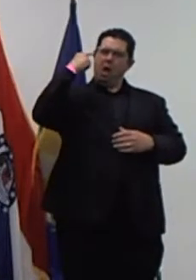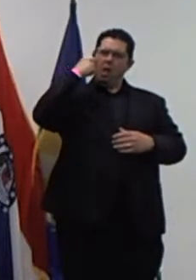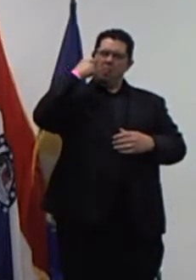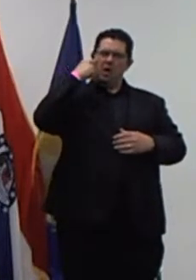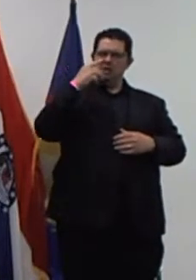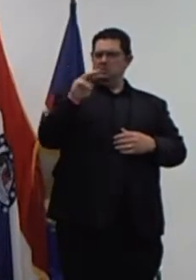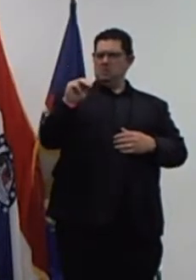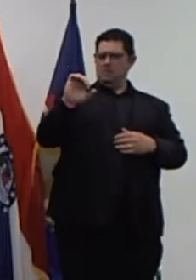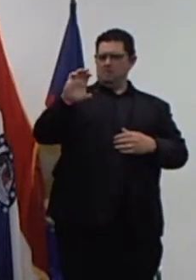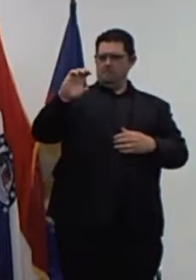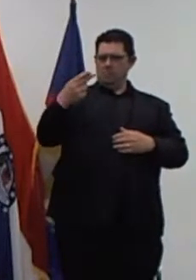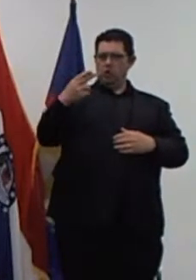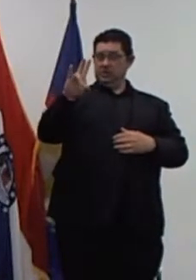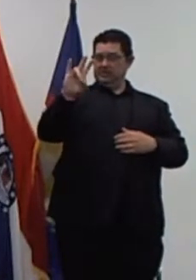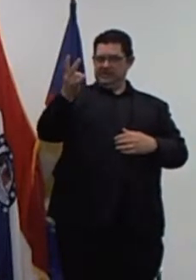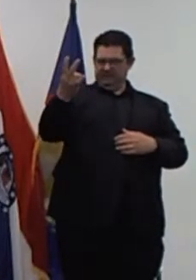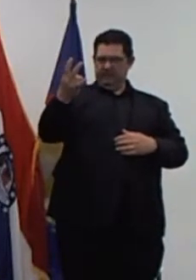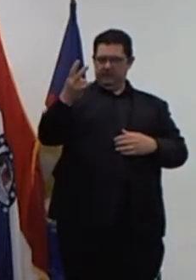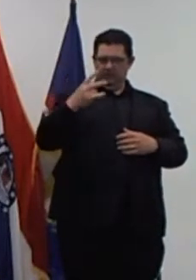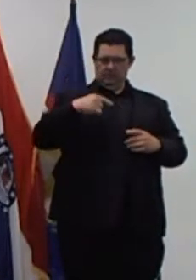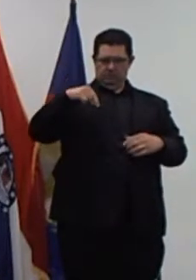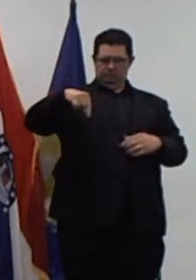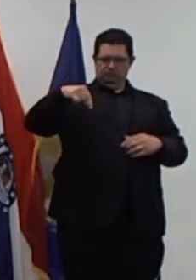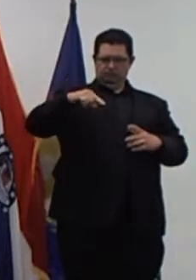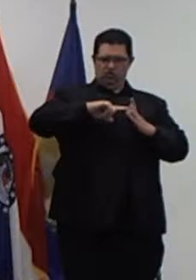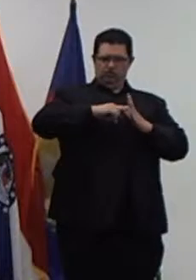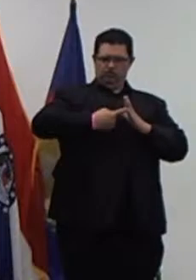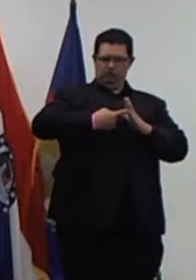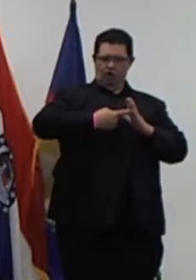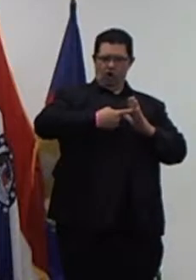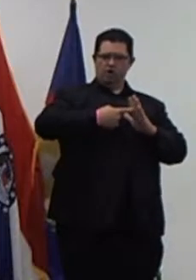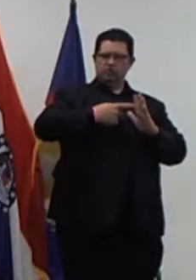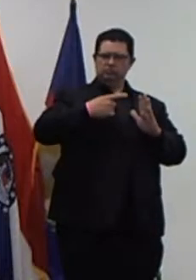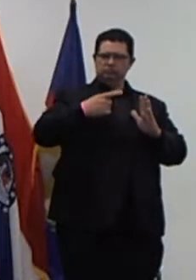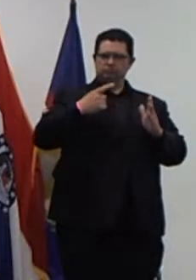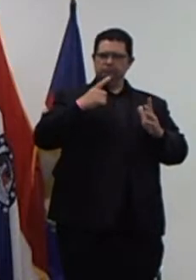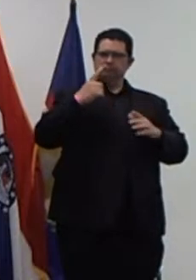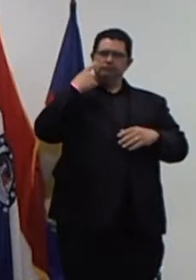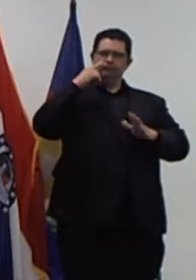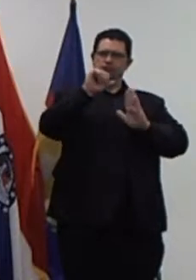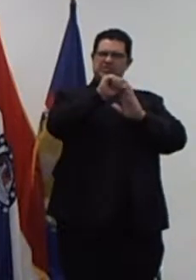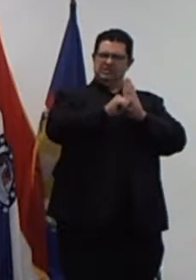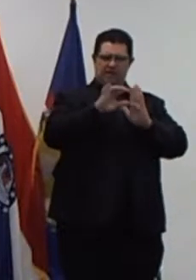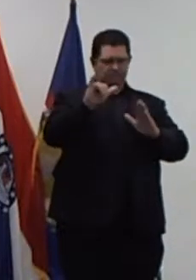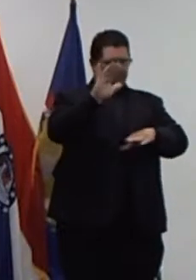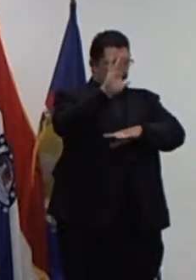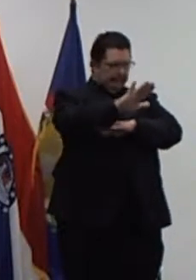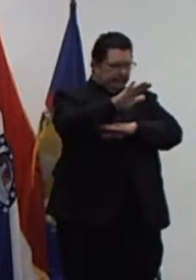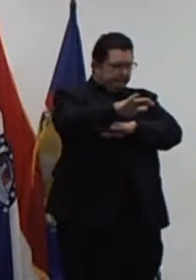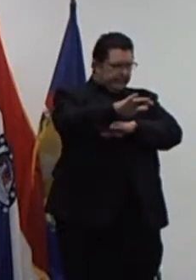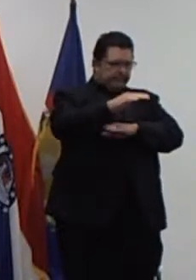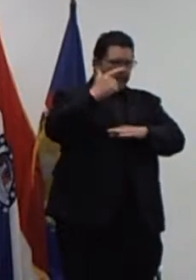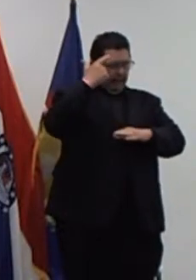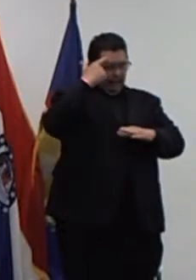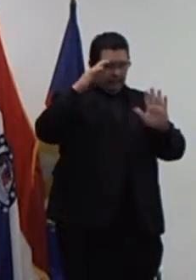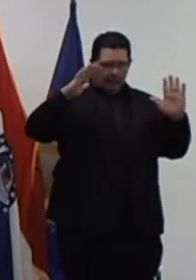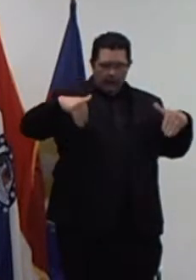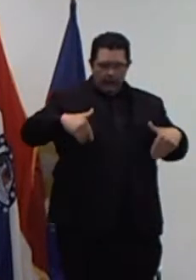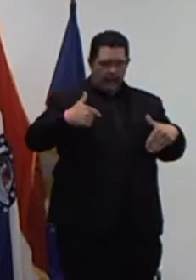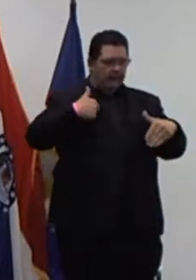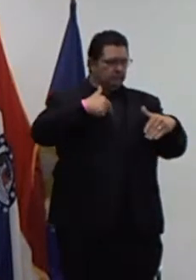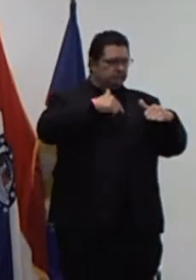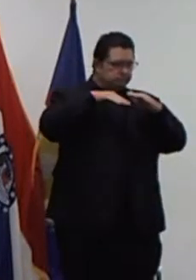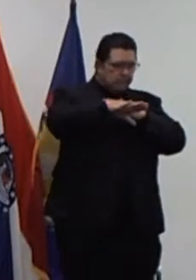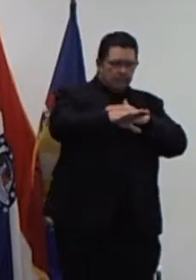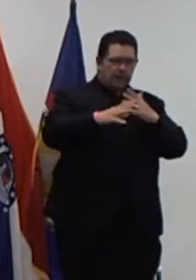the 7th where this all started for the state. When I was here that evening, I think late for all of us, we come in to be here.